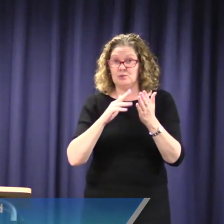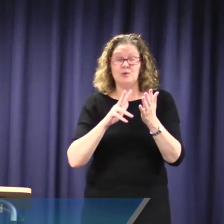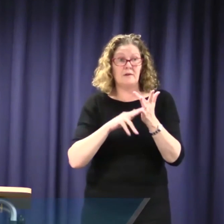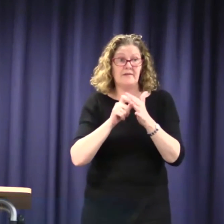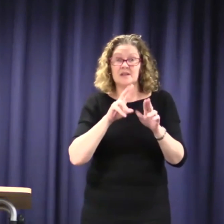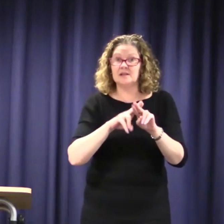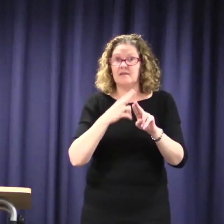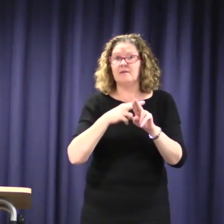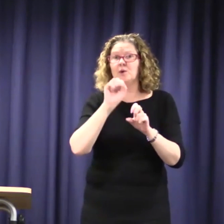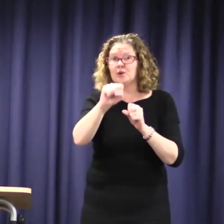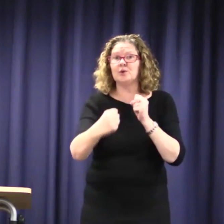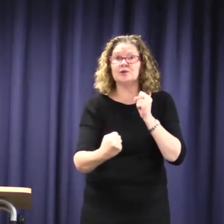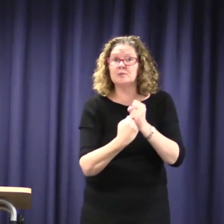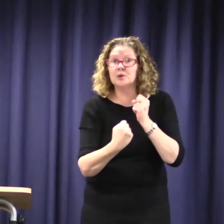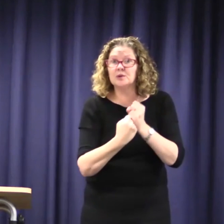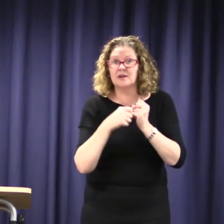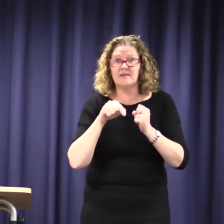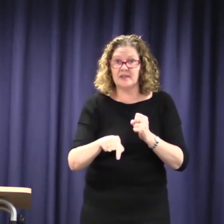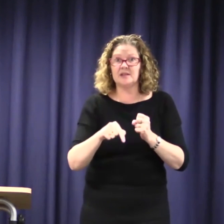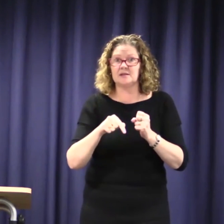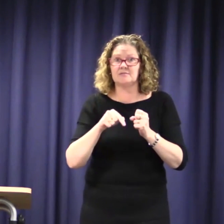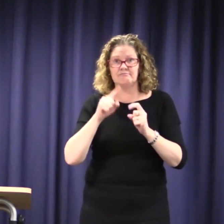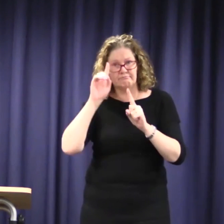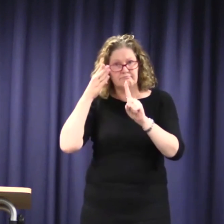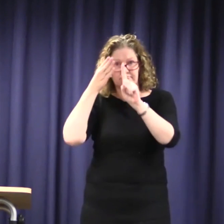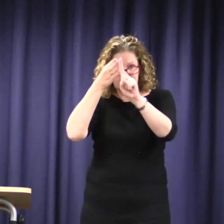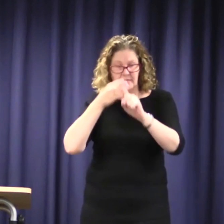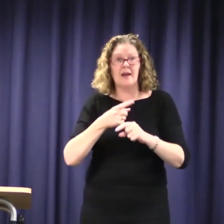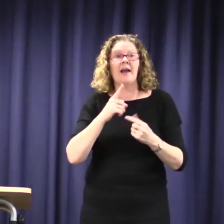big thank you. A big thank you to VicDeaf for your support.